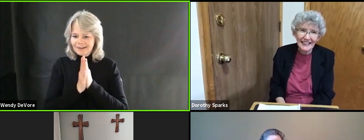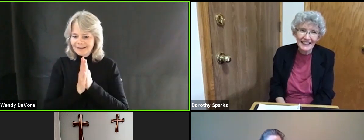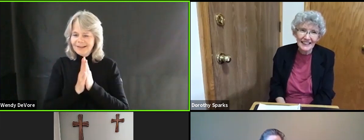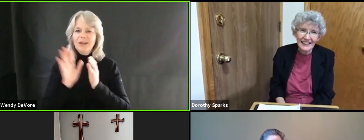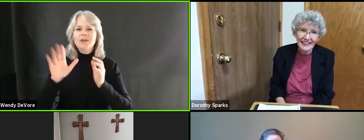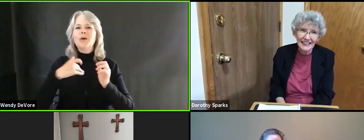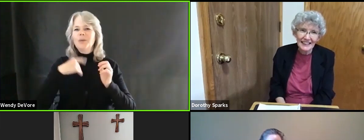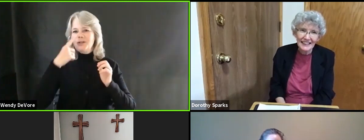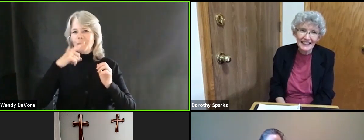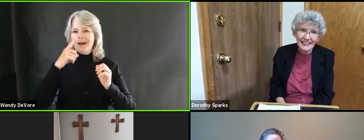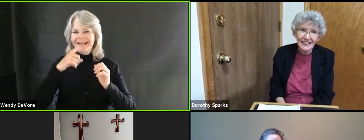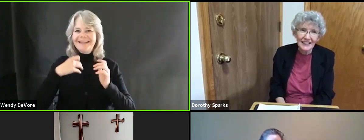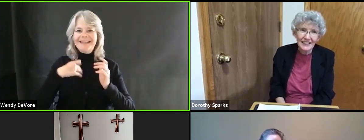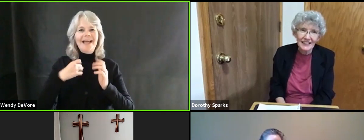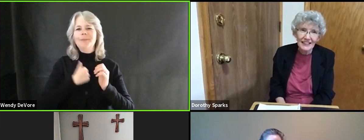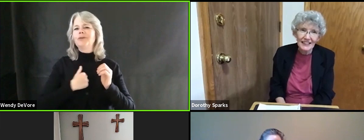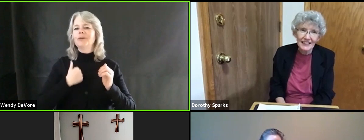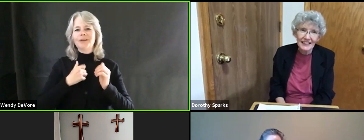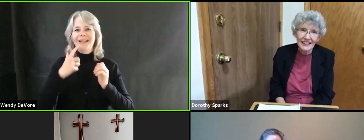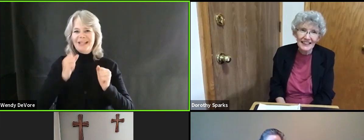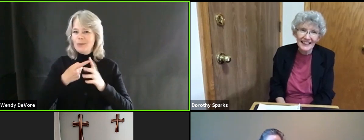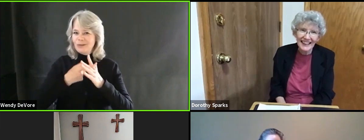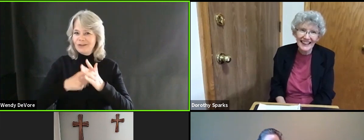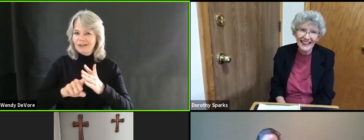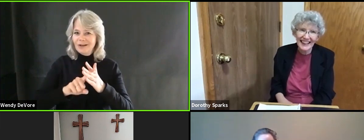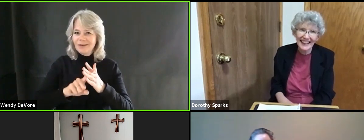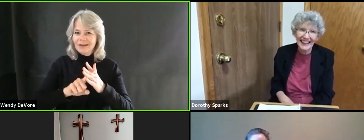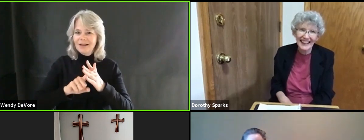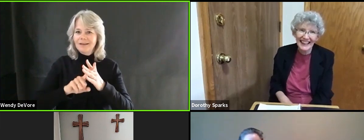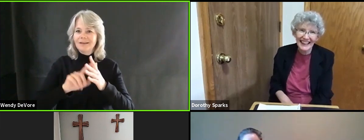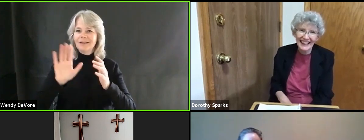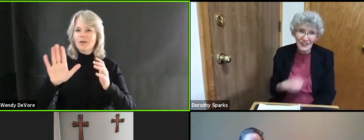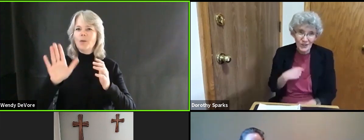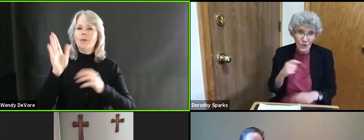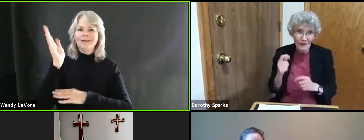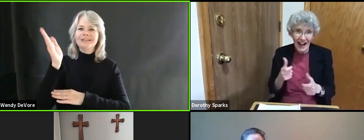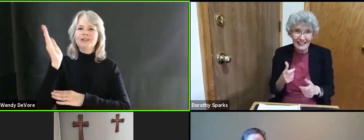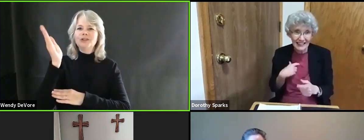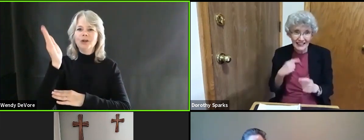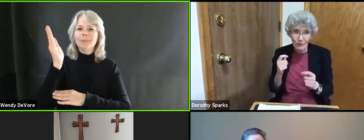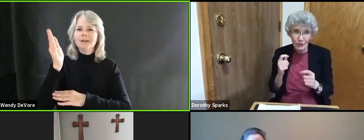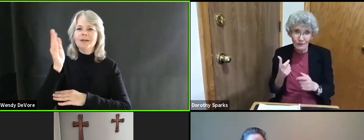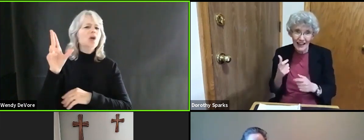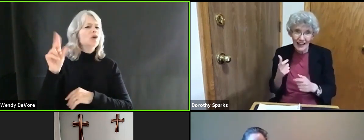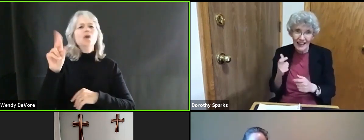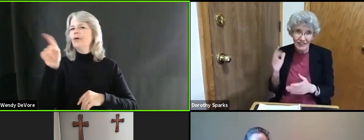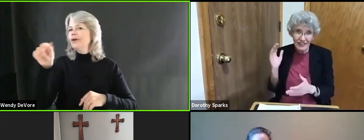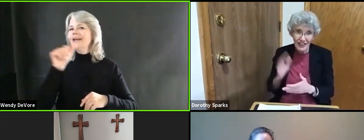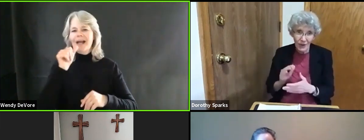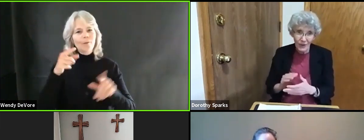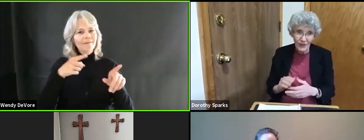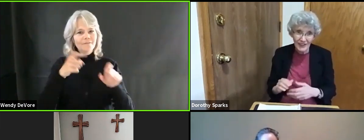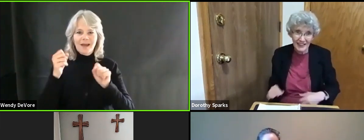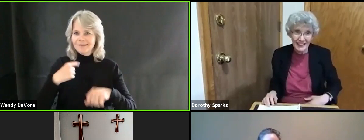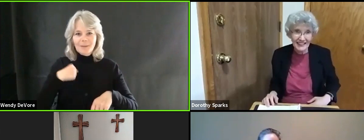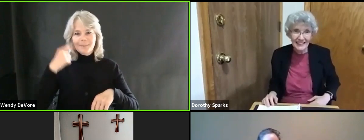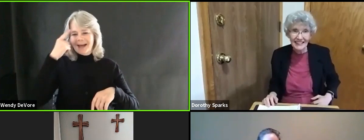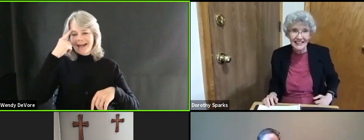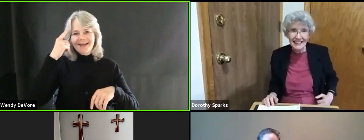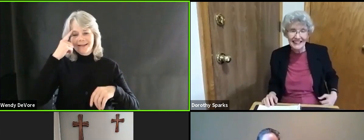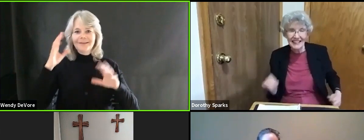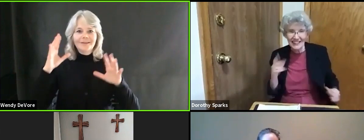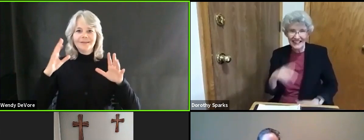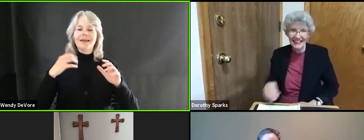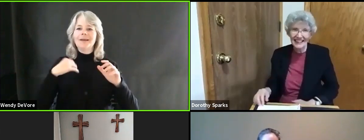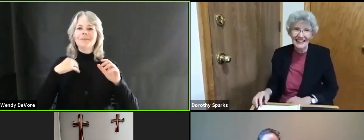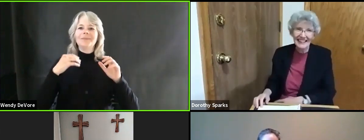all right. So would you mind, I'm so sorry. Can you start your sermon? No, you're not going fast. My